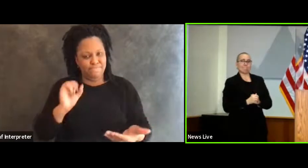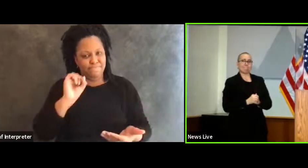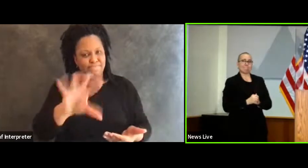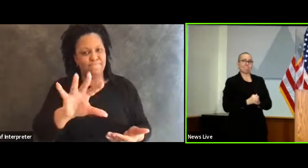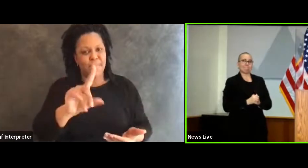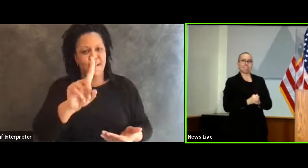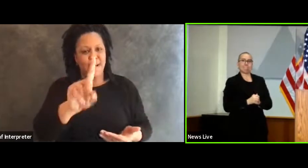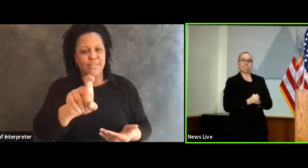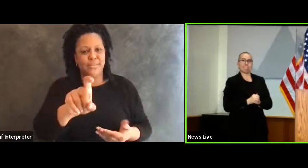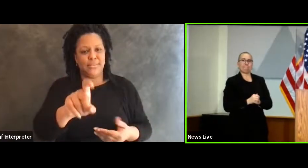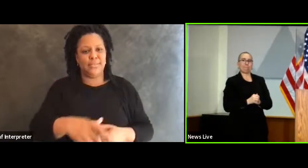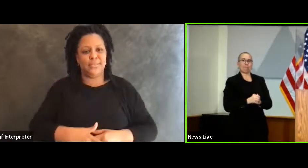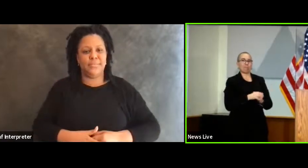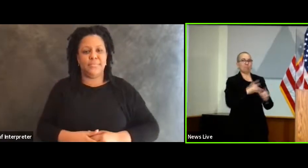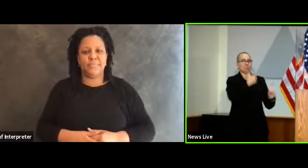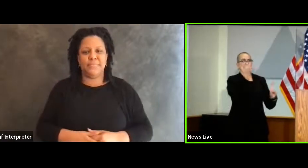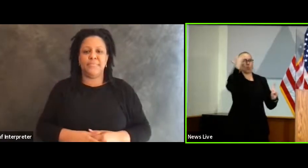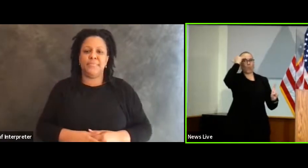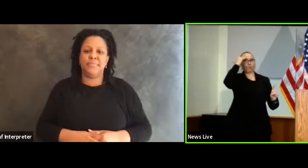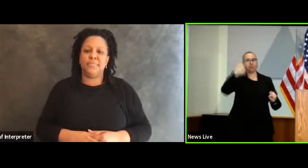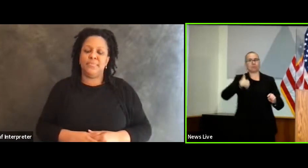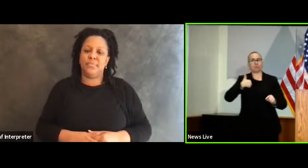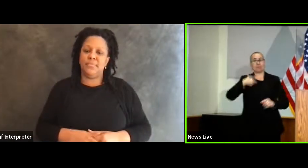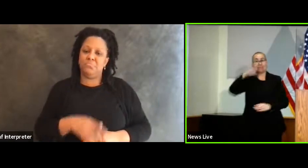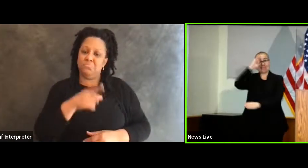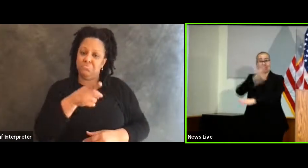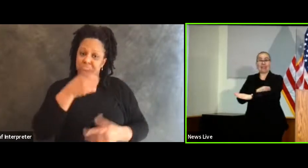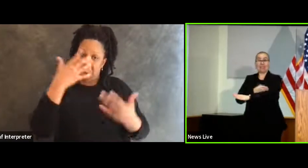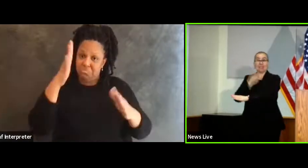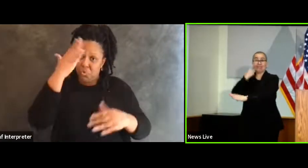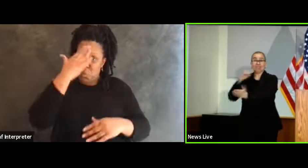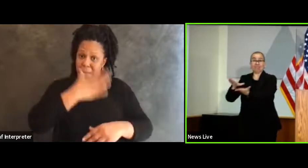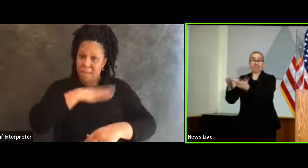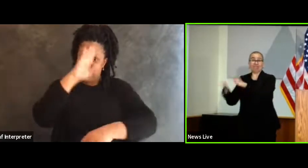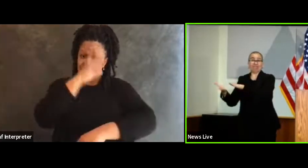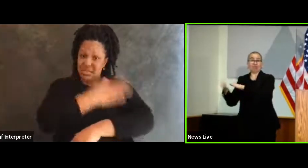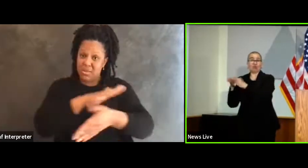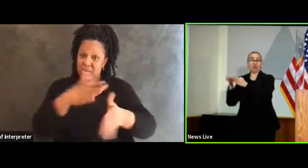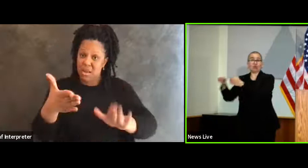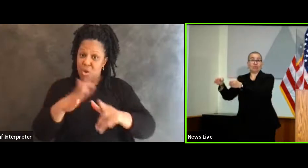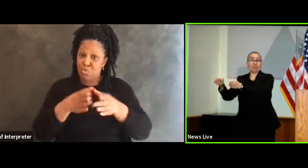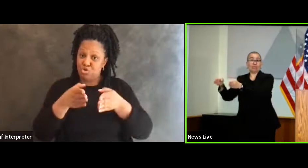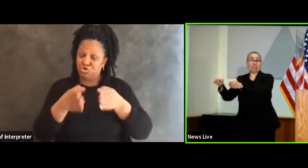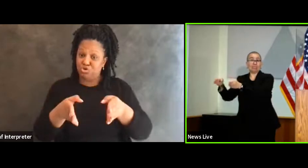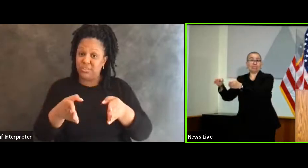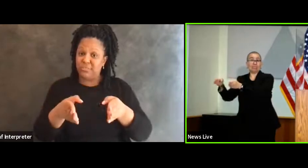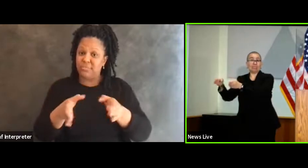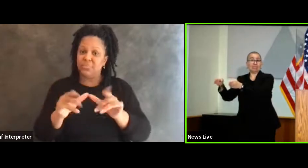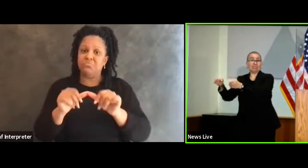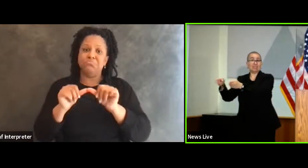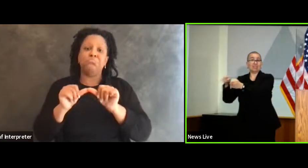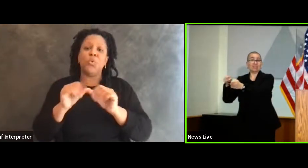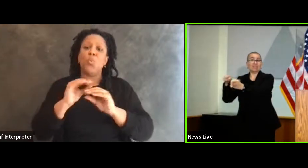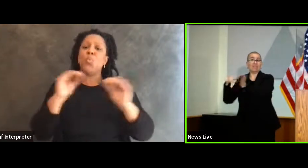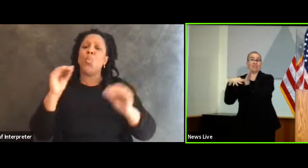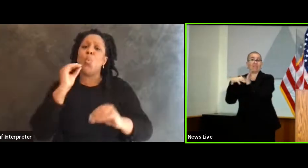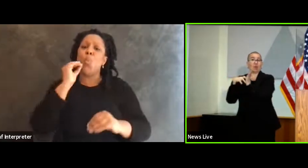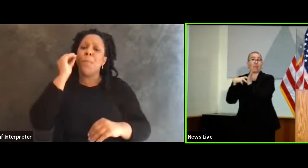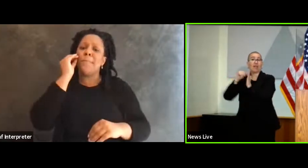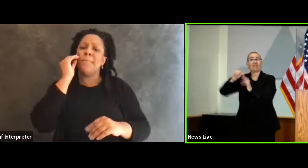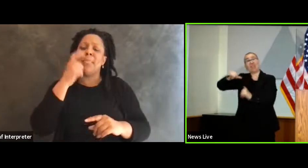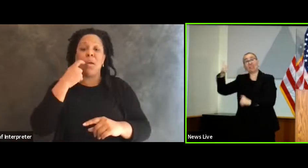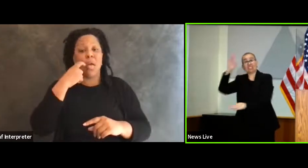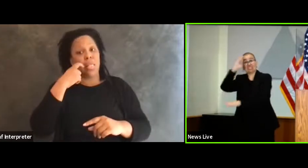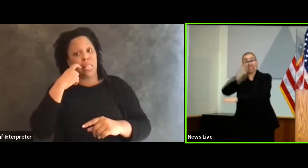As you know, I have a son who died on the streets. He was chronically homeless, chronically addicted. I have another son who is mentally